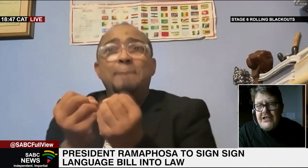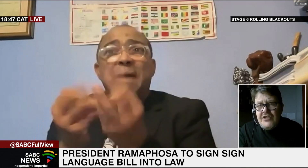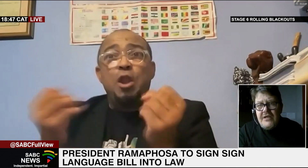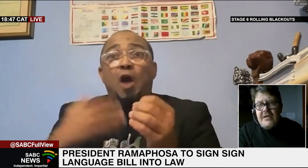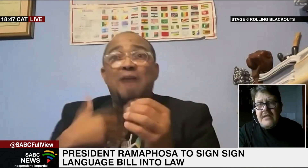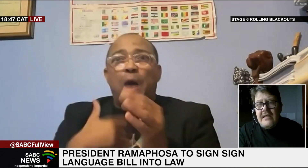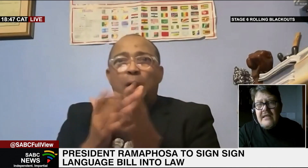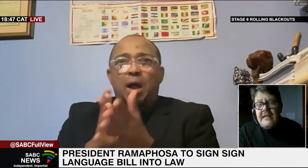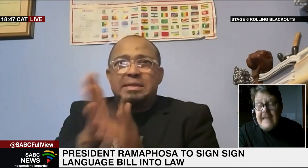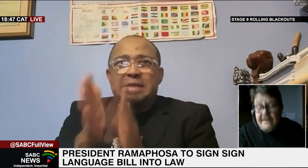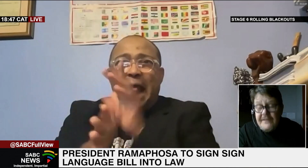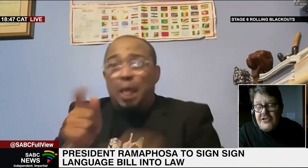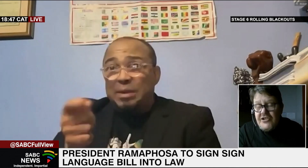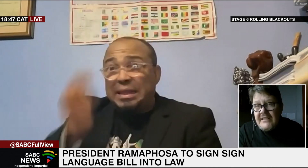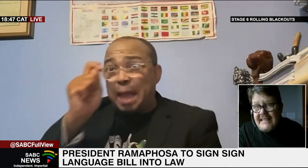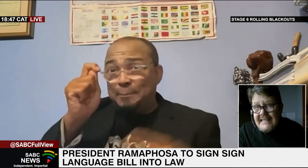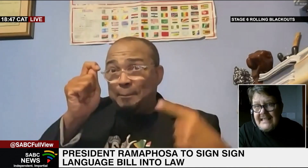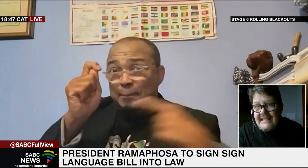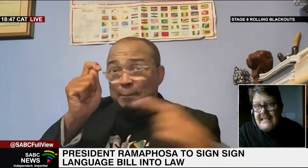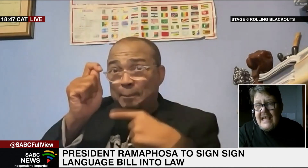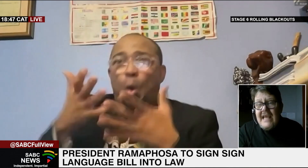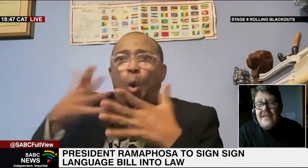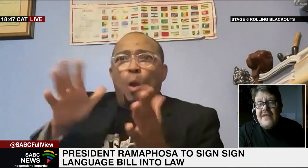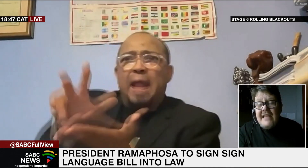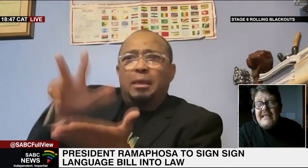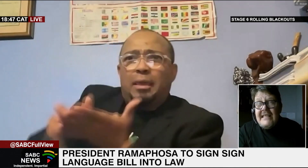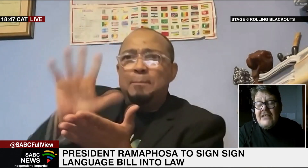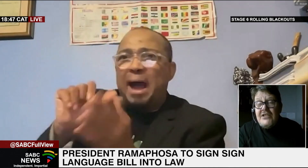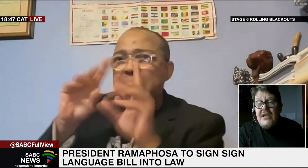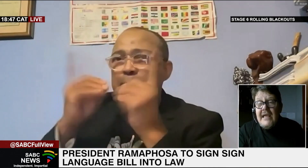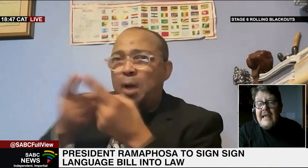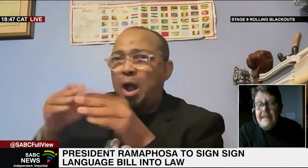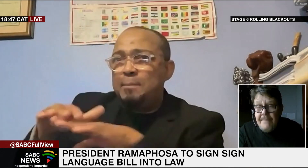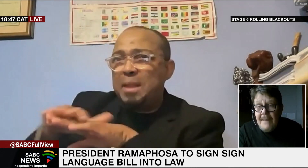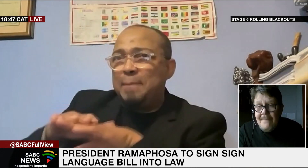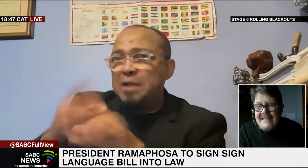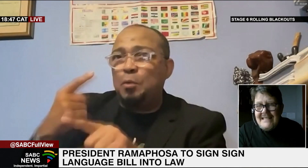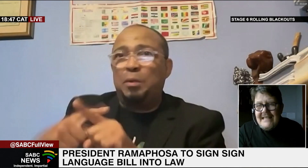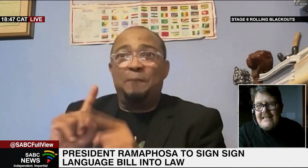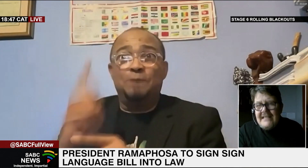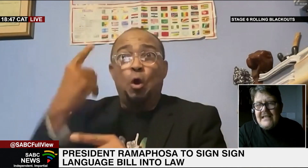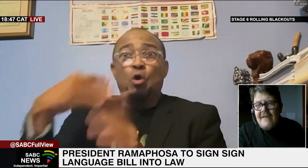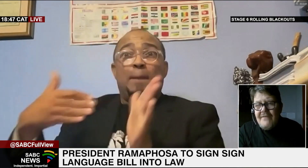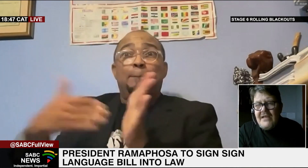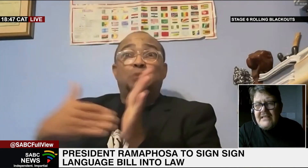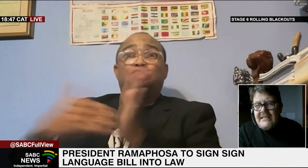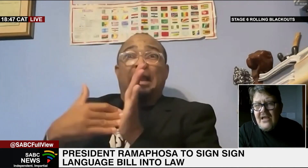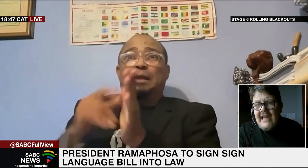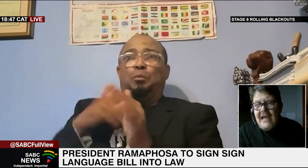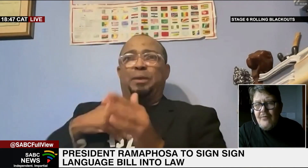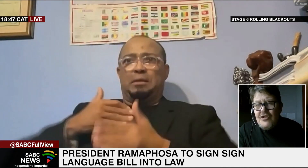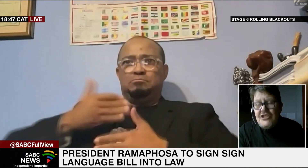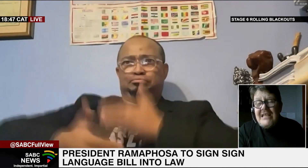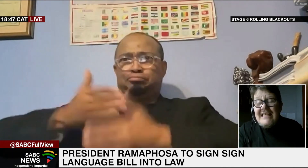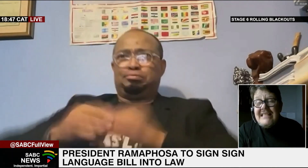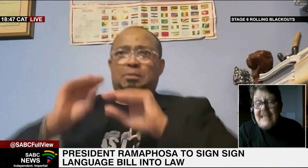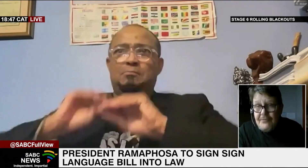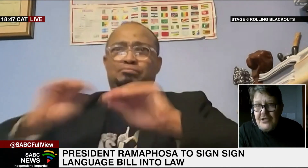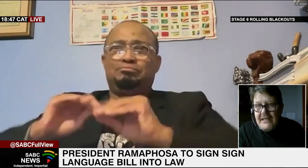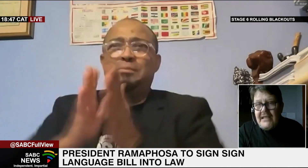262 deaf teacher assistants that is implementing the South African Sign